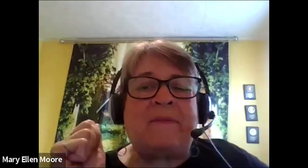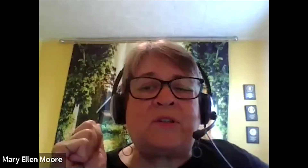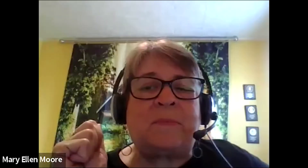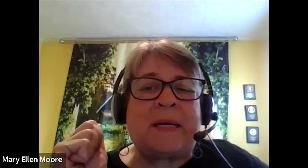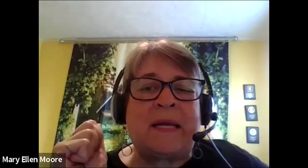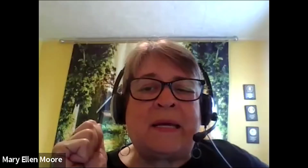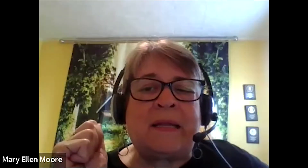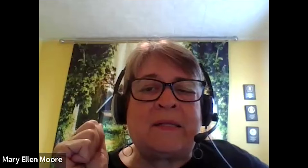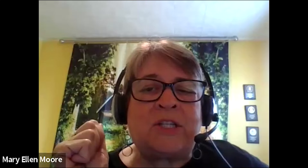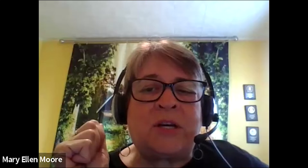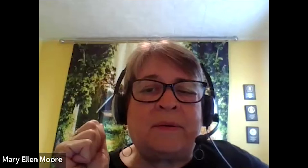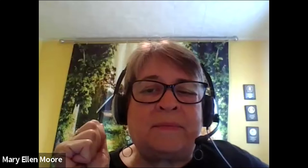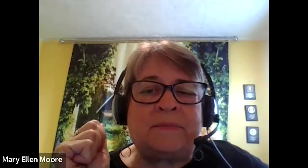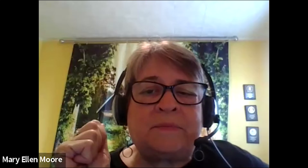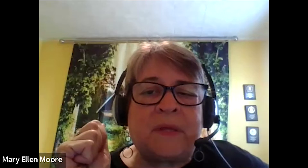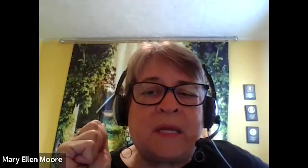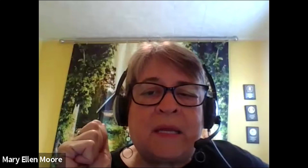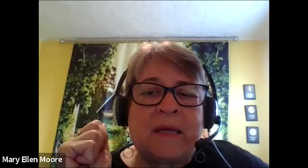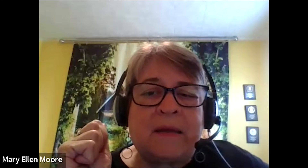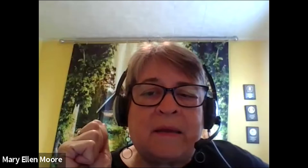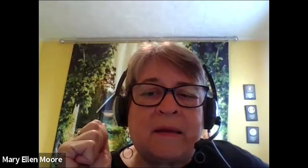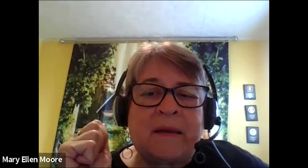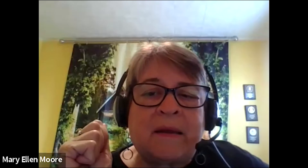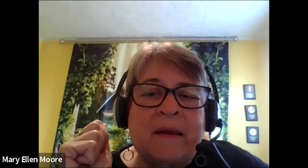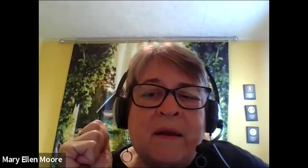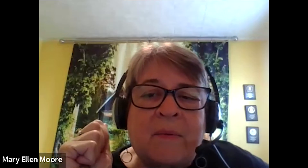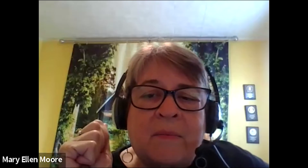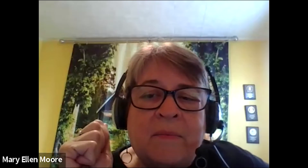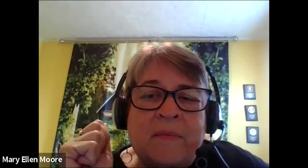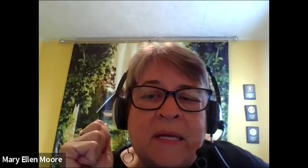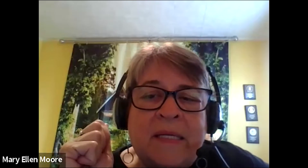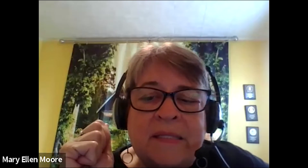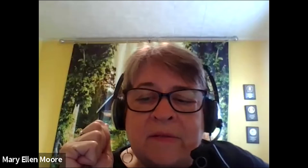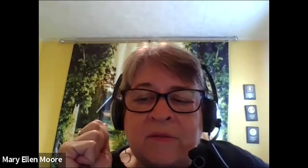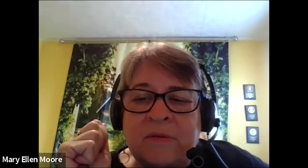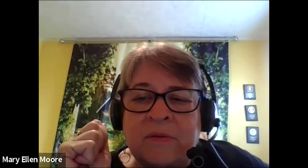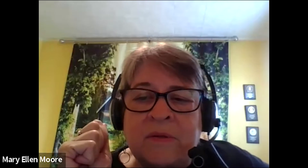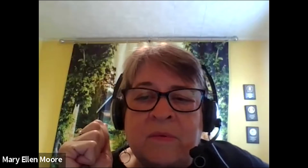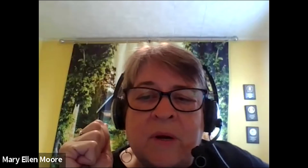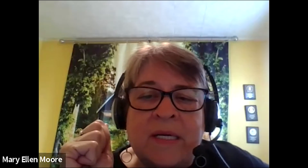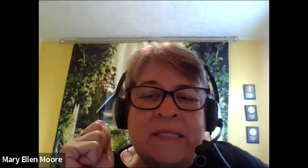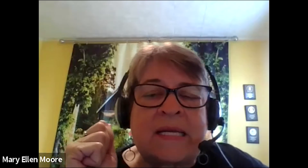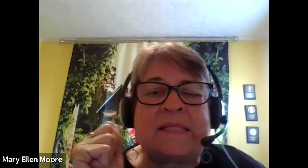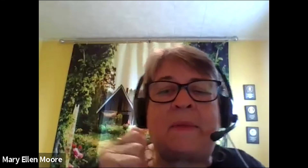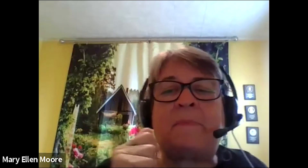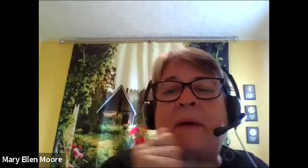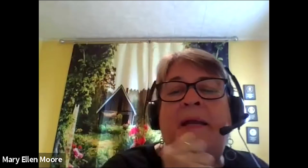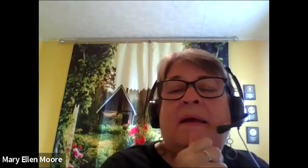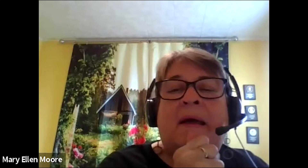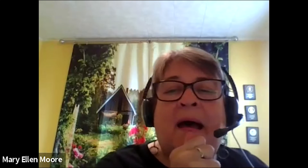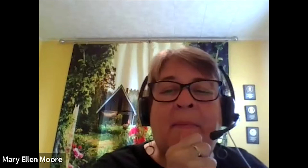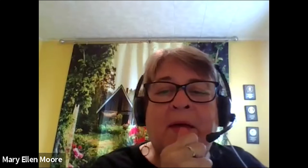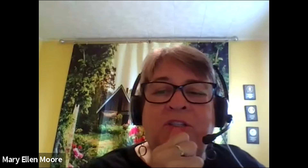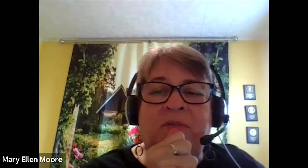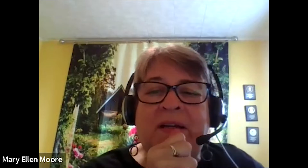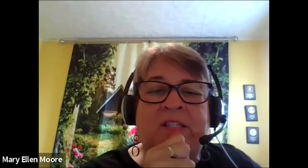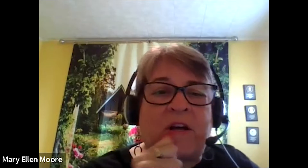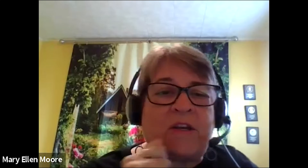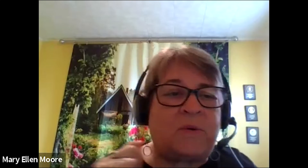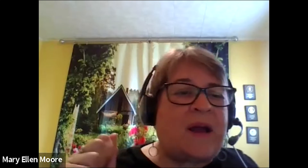virtual picnic this year? Oh, he's wanting to say something, but I'm not sure if I saw you or not.